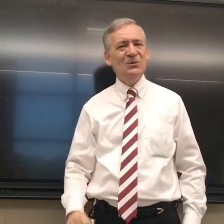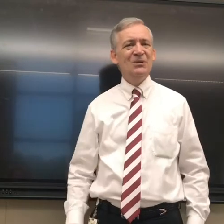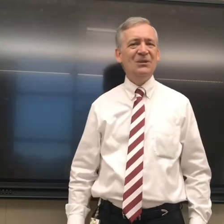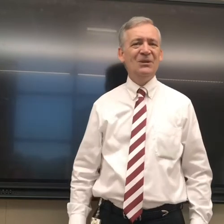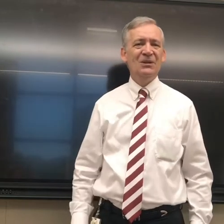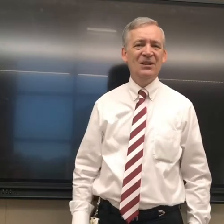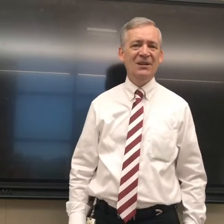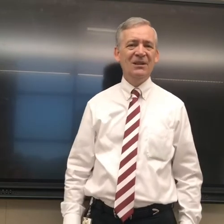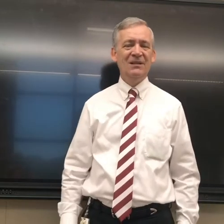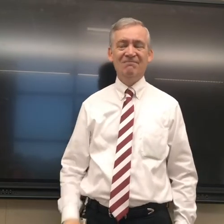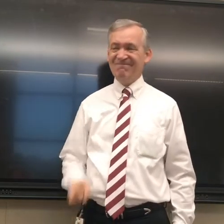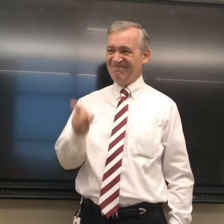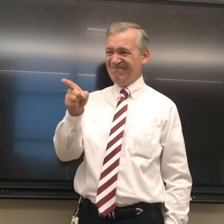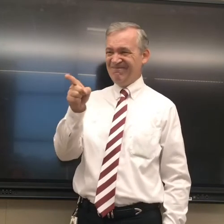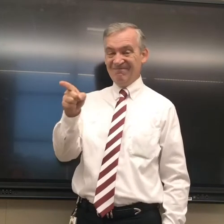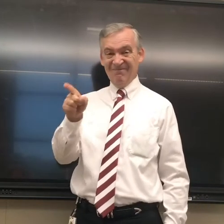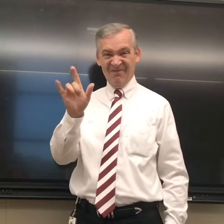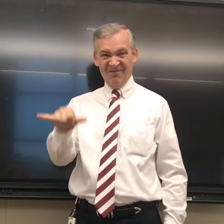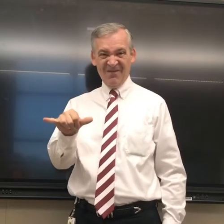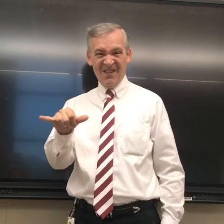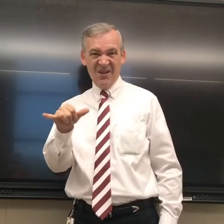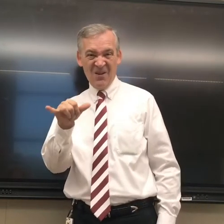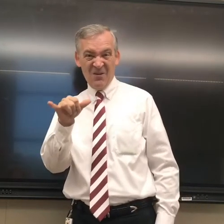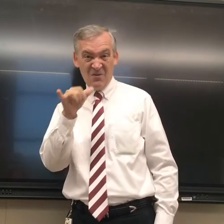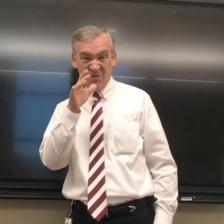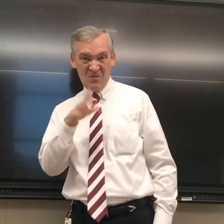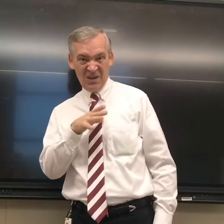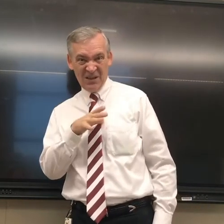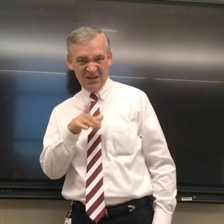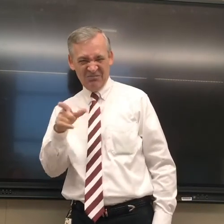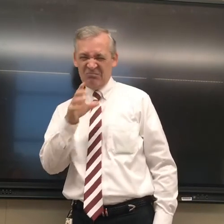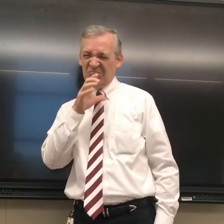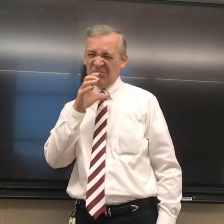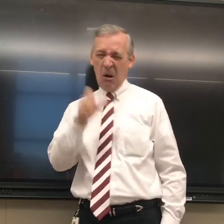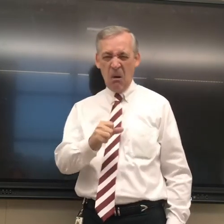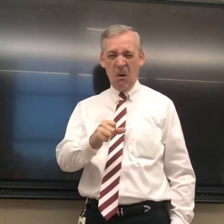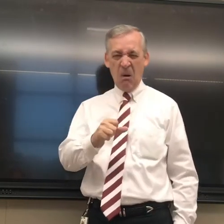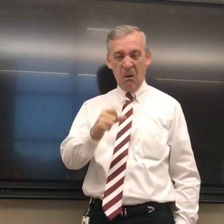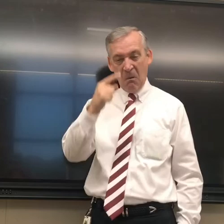The old black witch woman worked on them all summer, every summer.